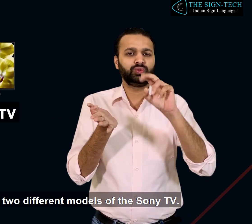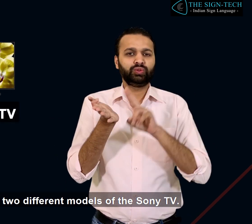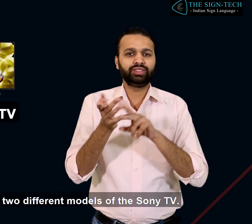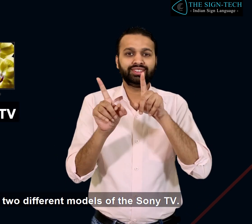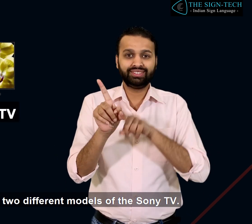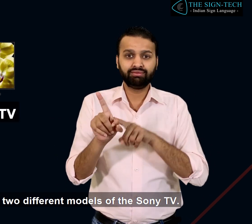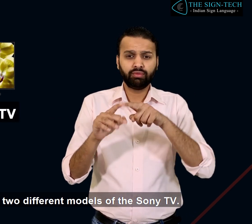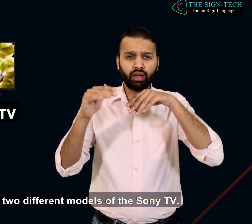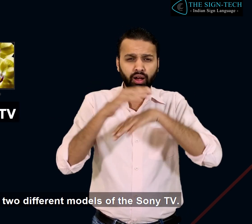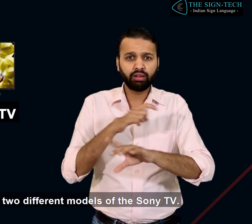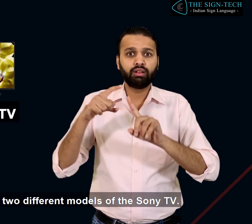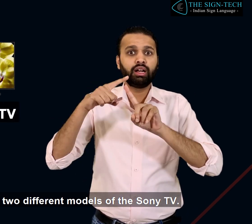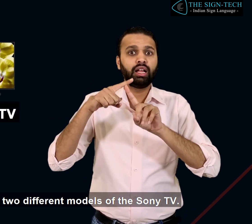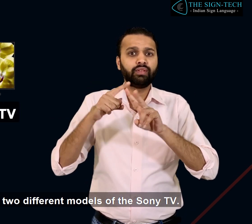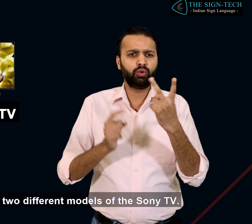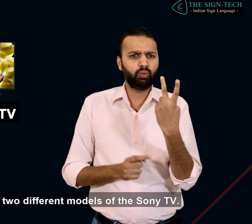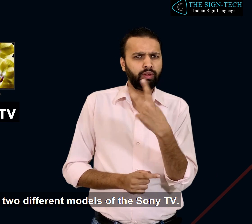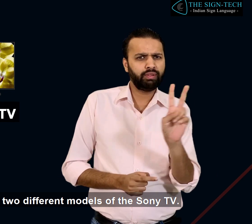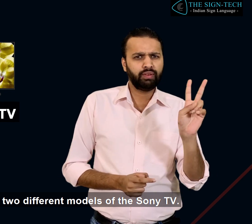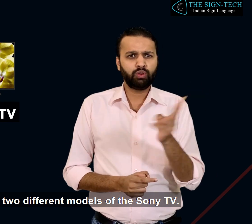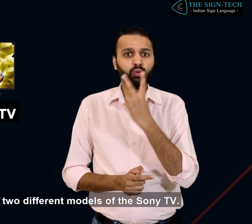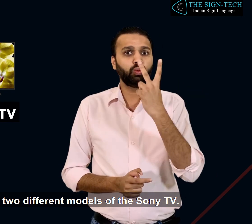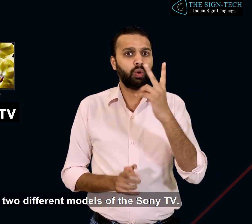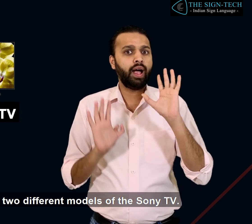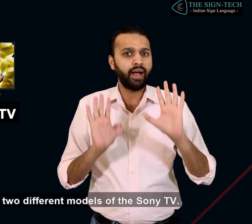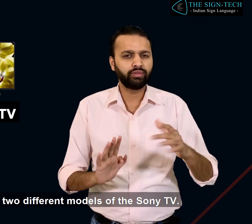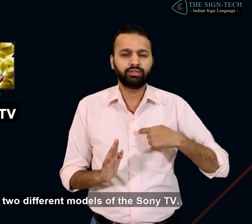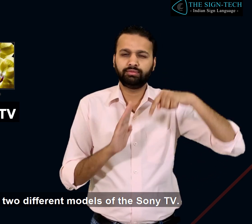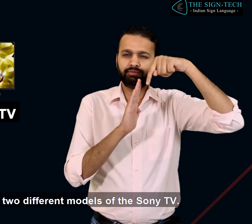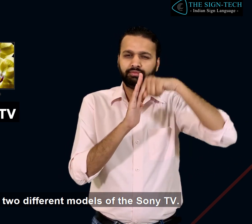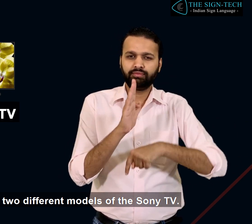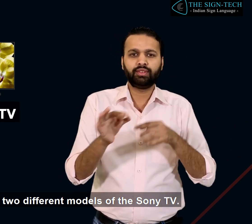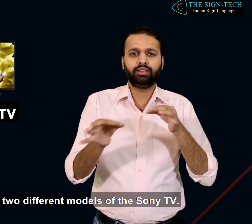Next, we shall review two different models of the Sony TV.